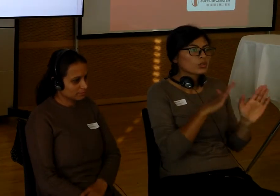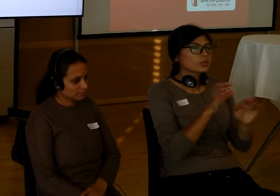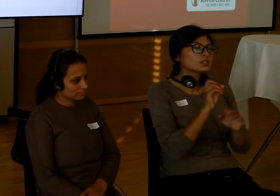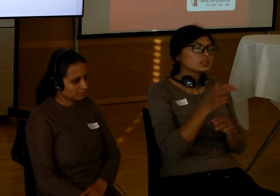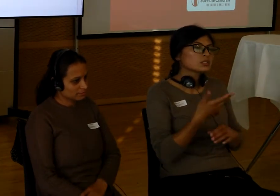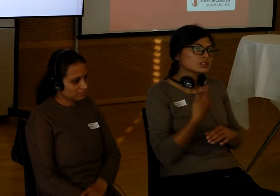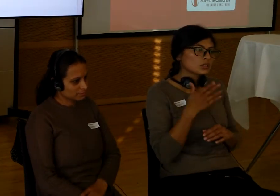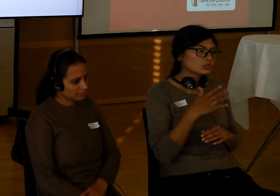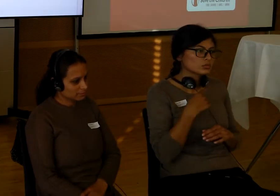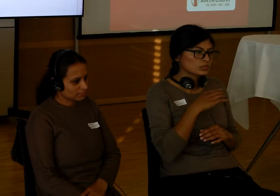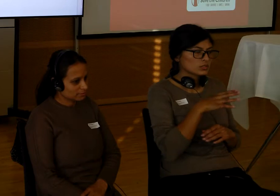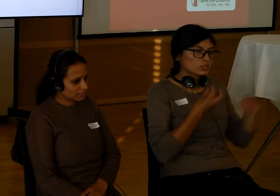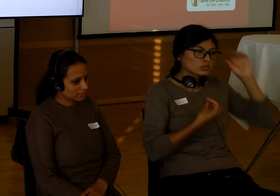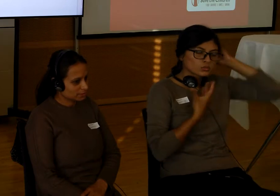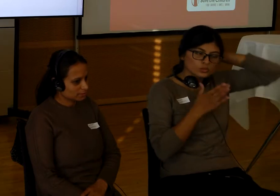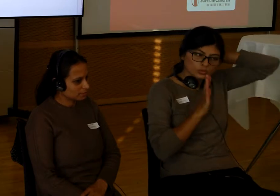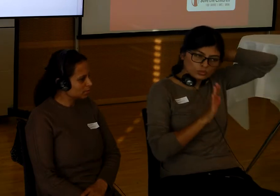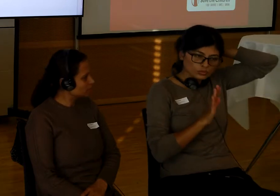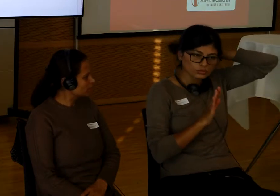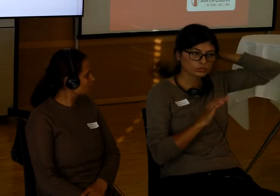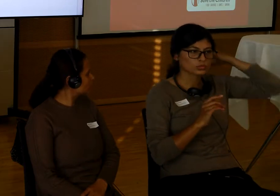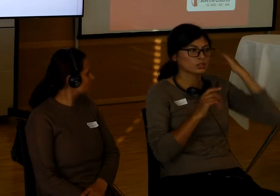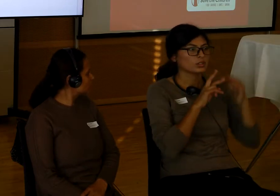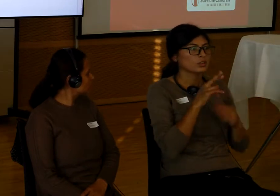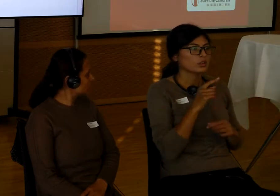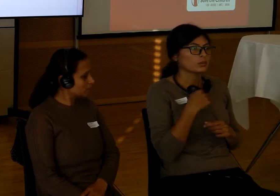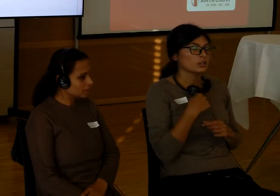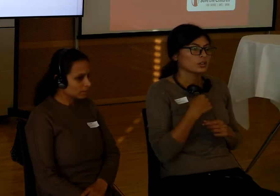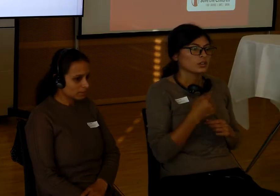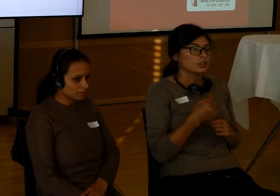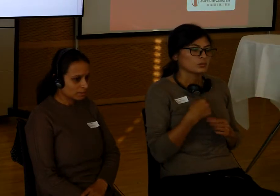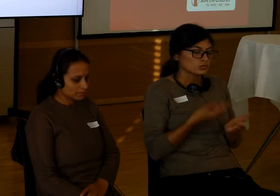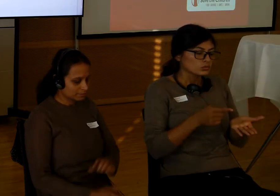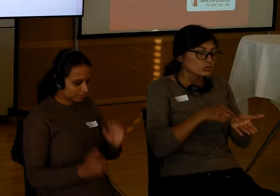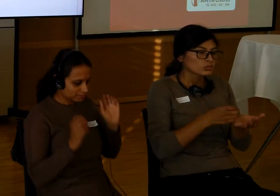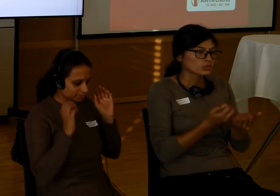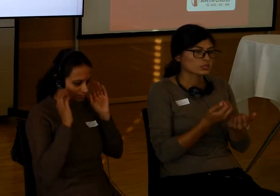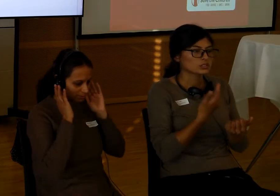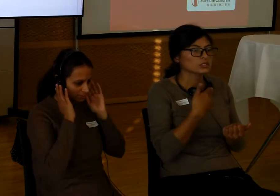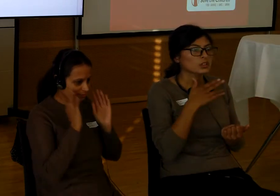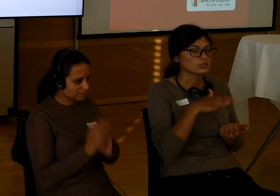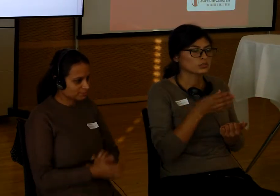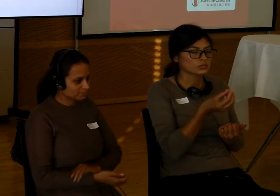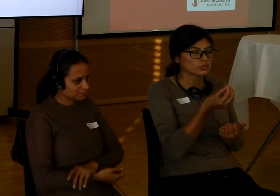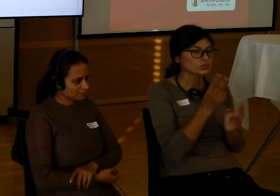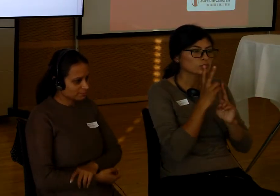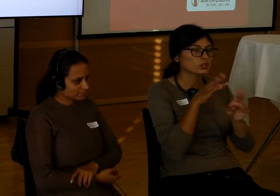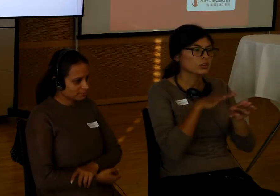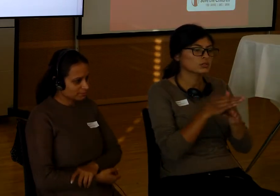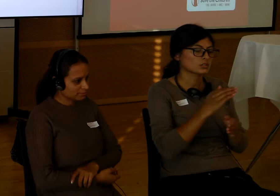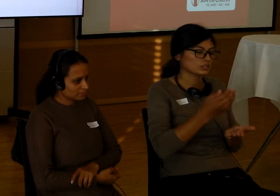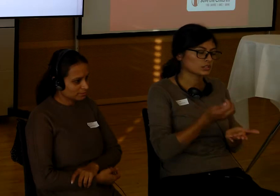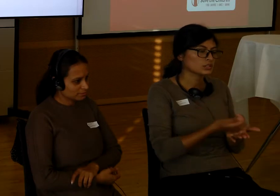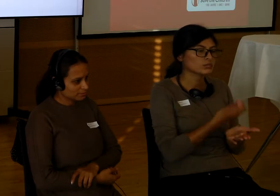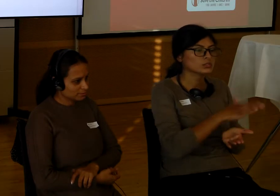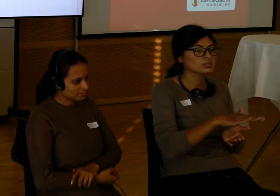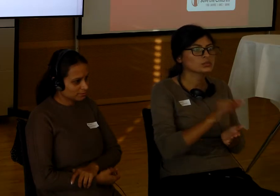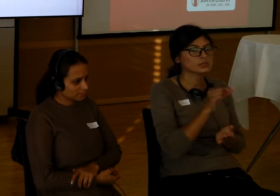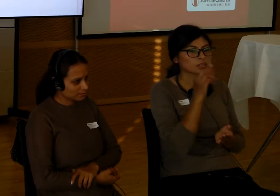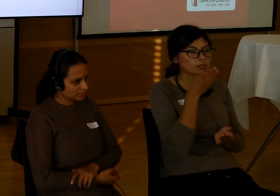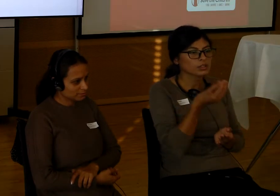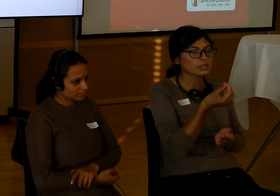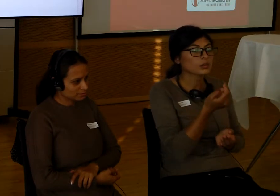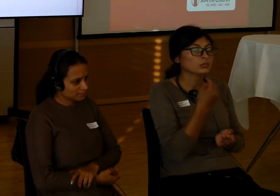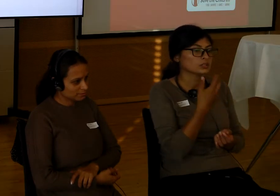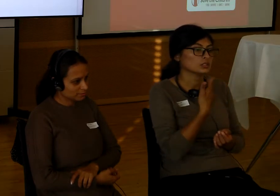and honored. Let me start by briefly explaining about Save the Children. So,